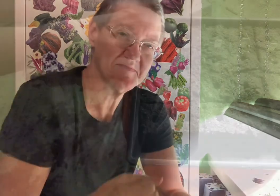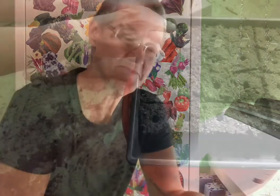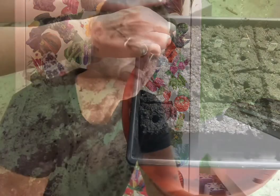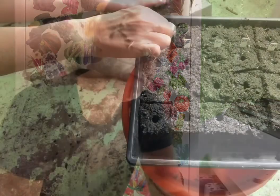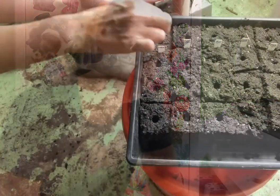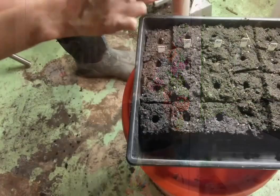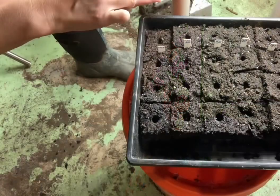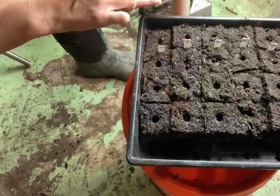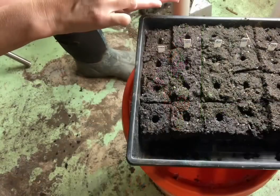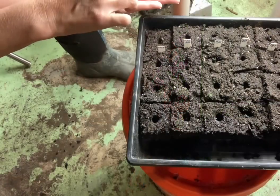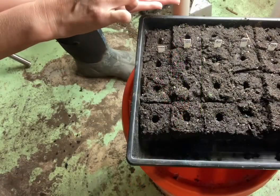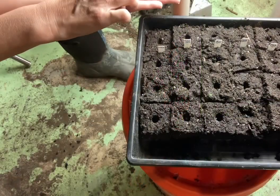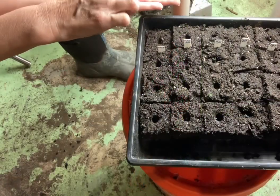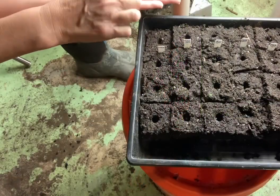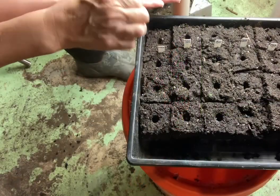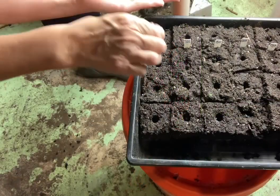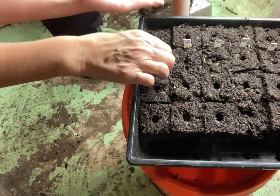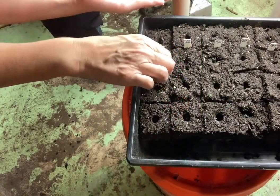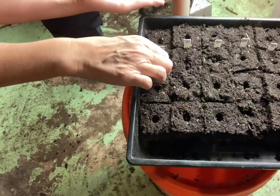12 years.